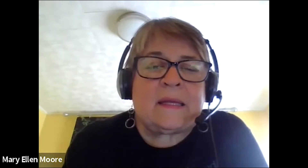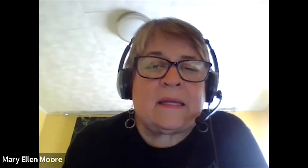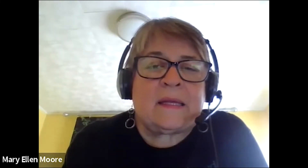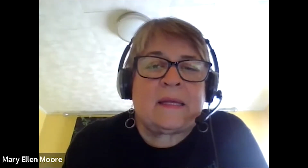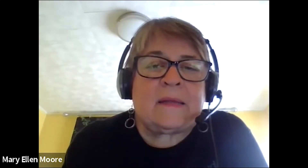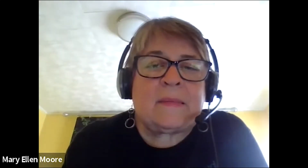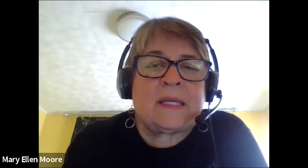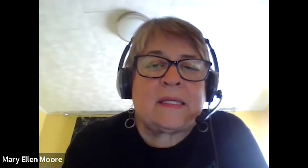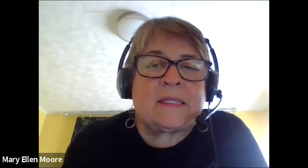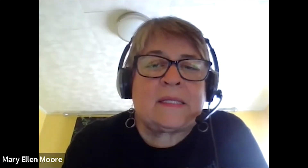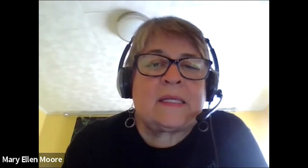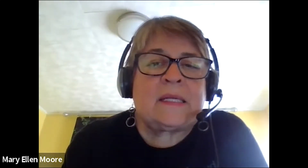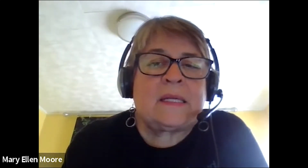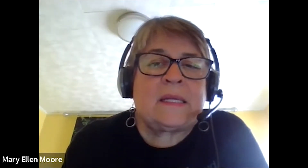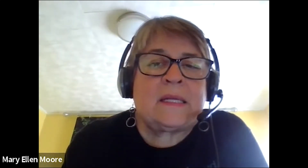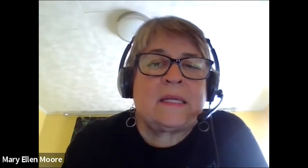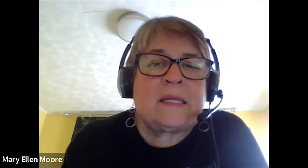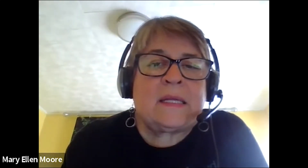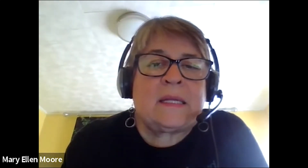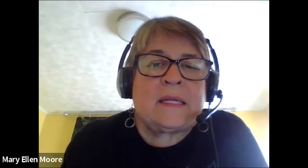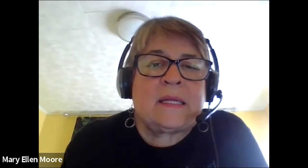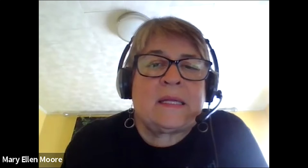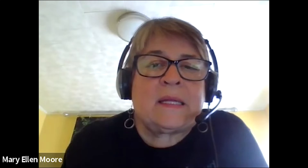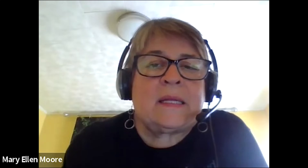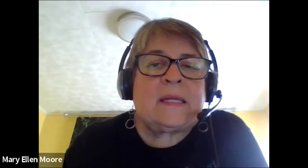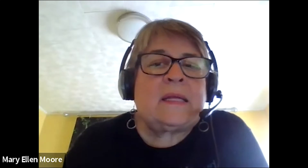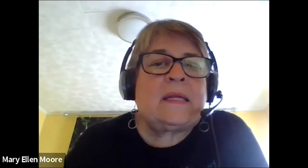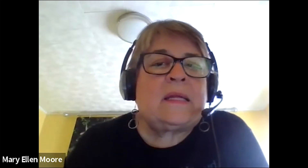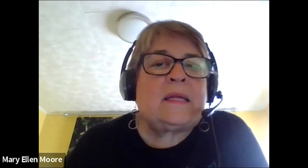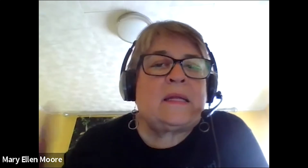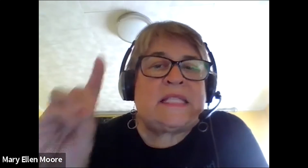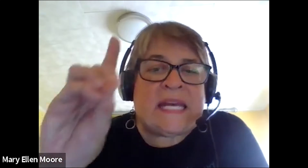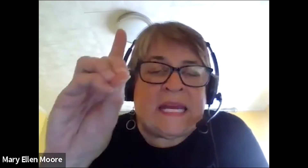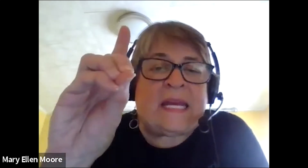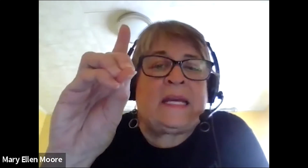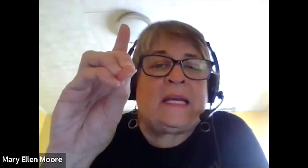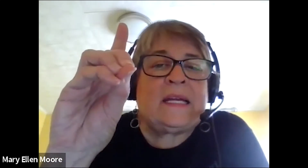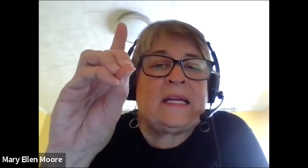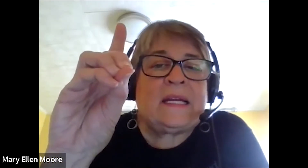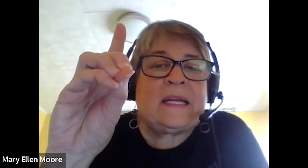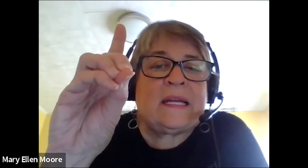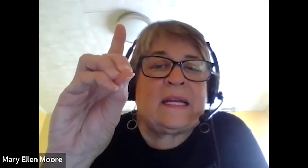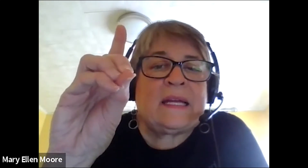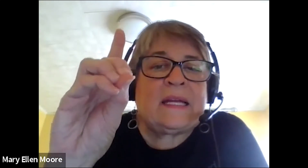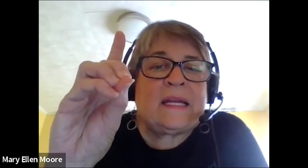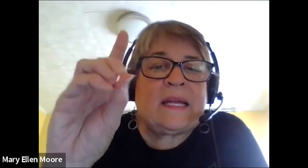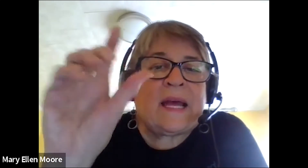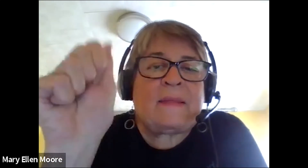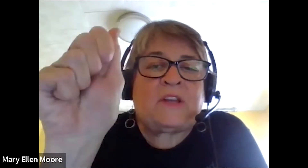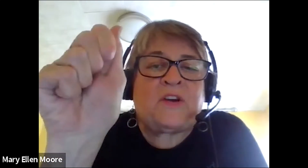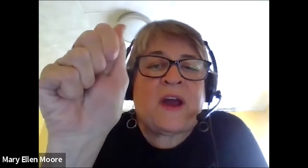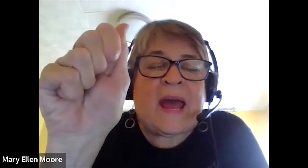D, And then your A